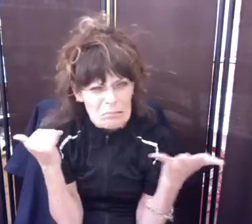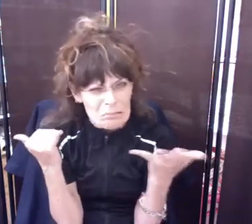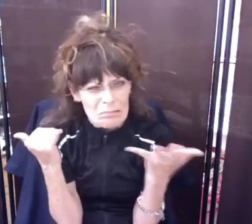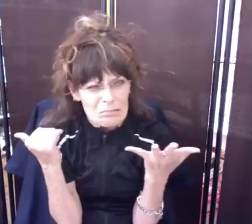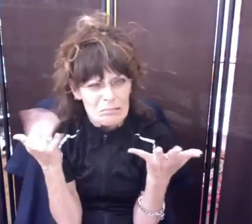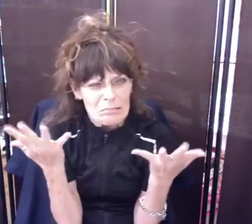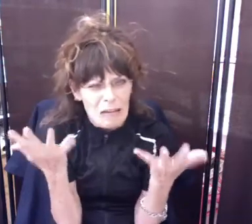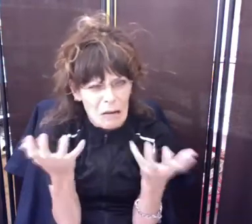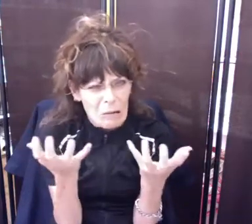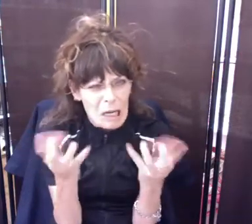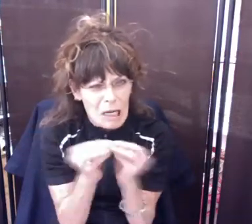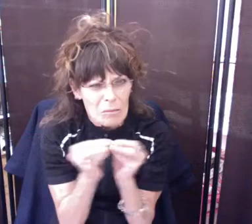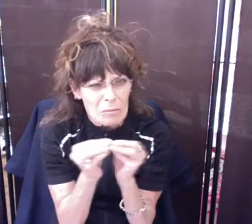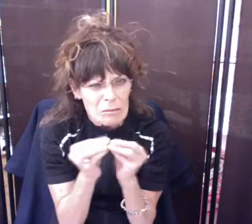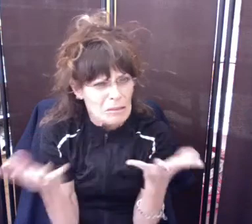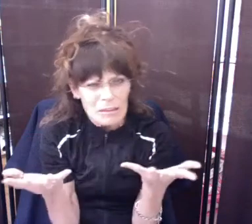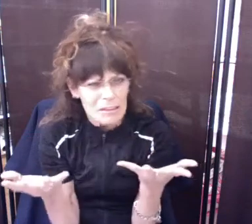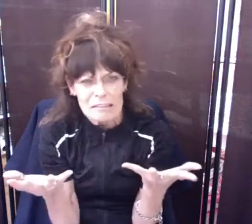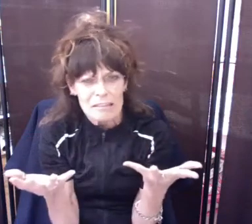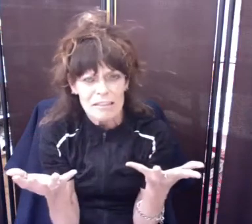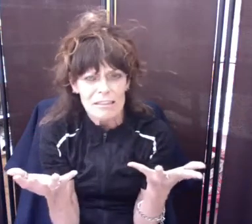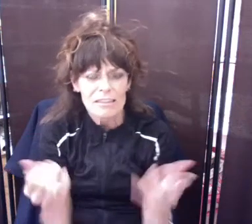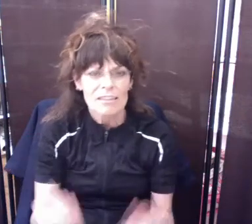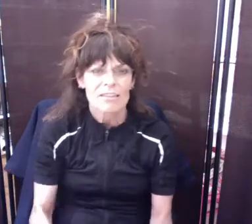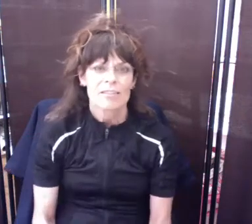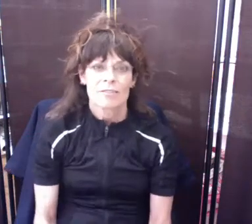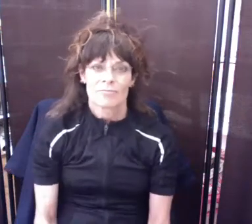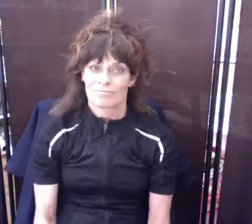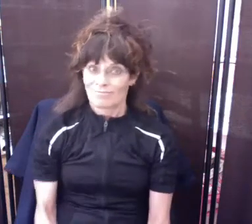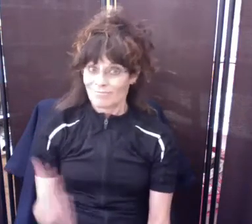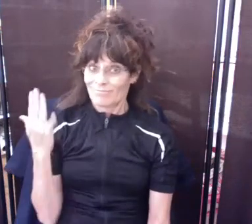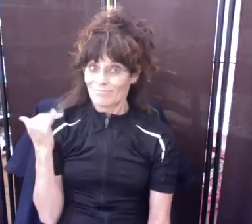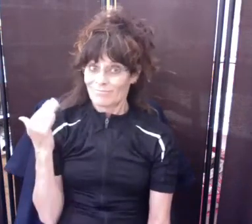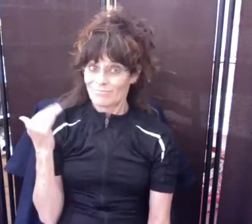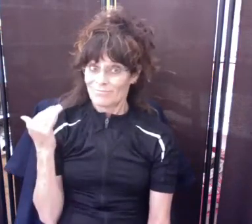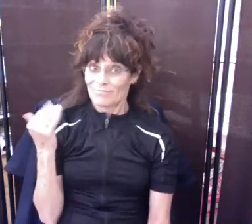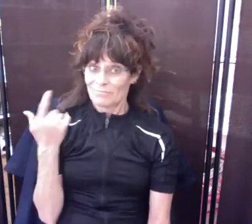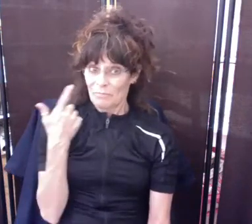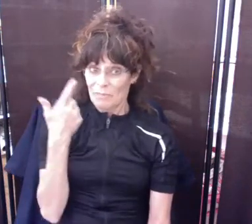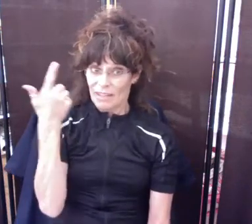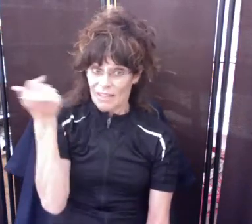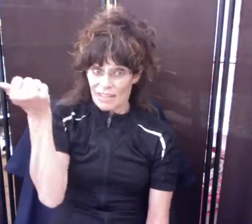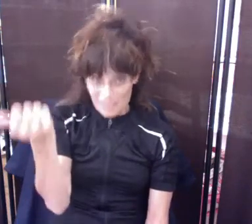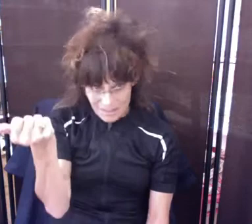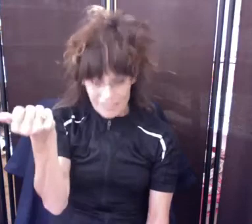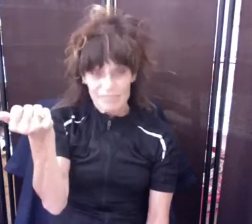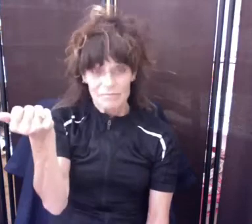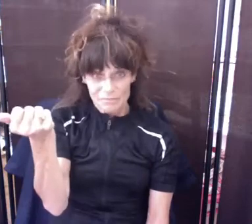exposing myself to this again? And it's because of this, because somewhere right after the first drink,